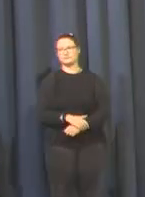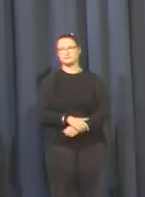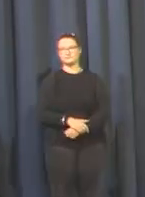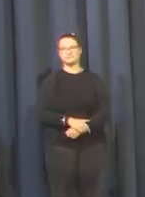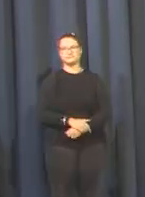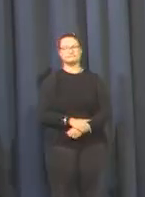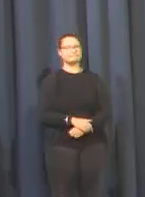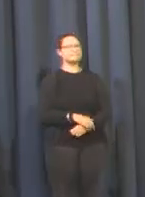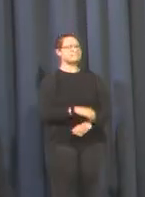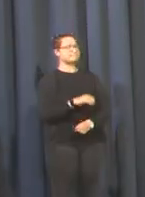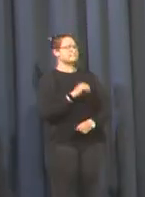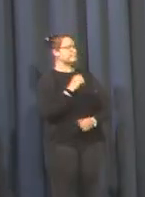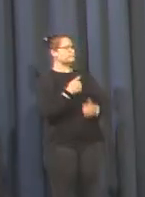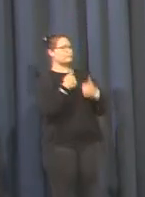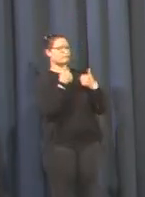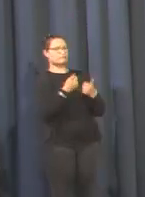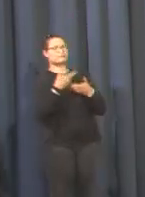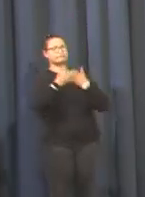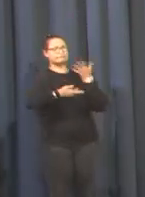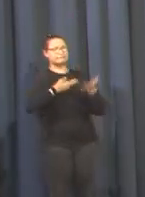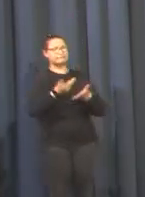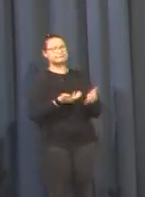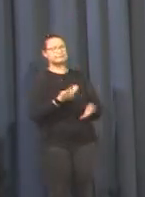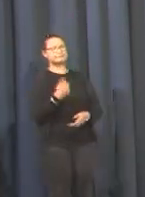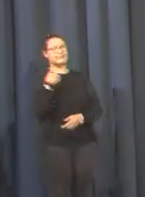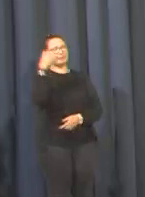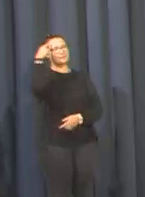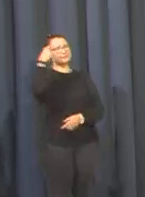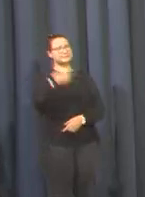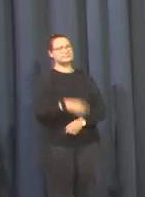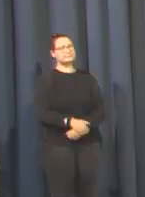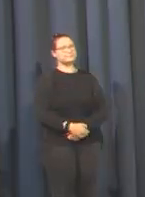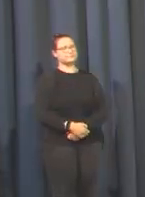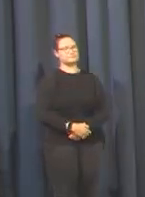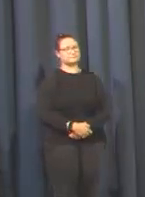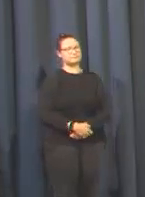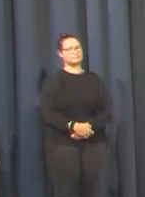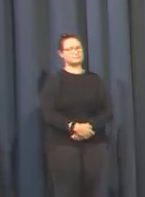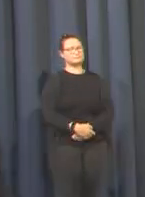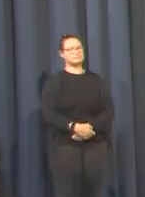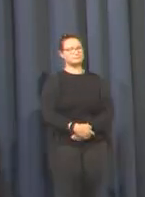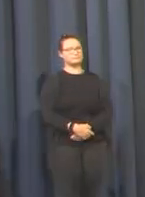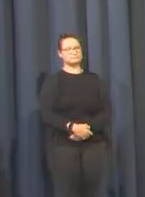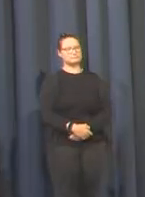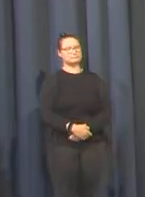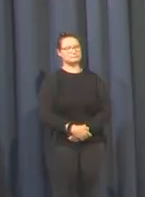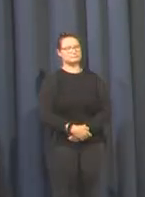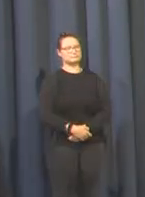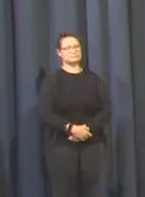Yeah, no, I think that was a good explanation. I guess it's...